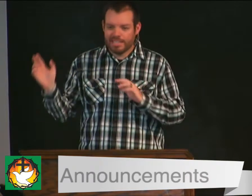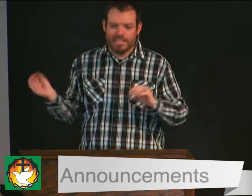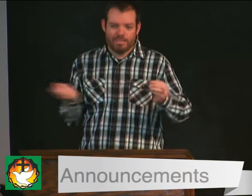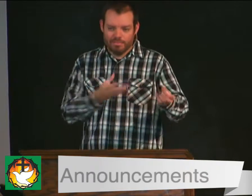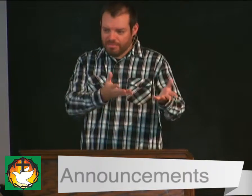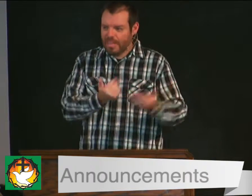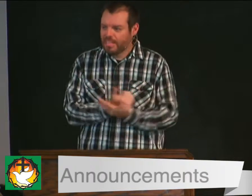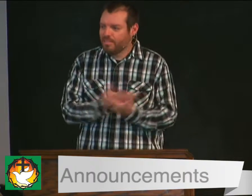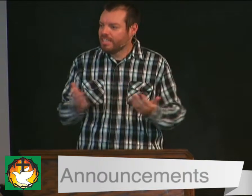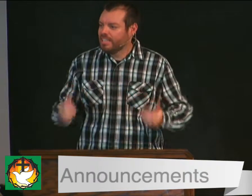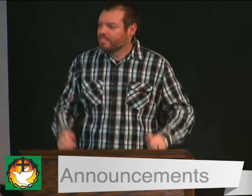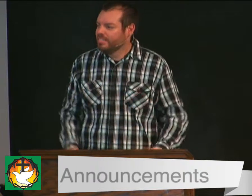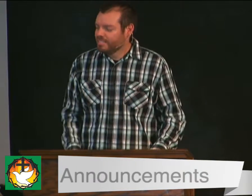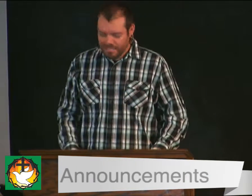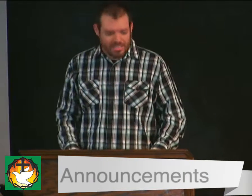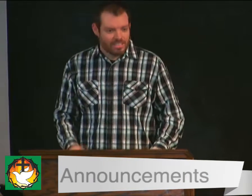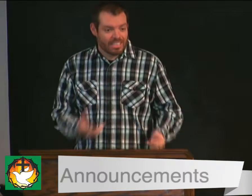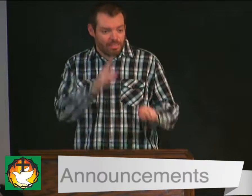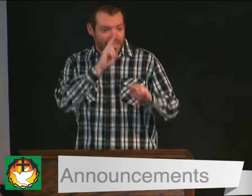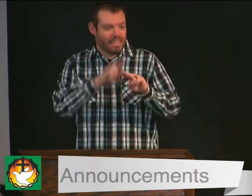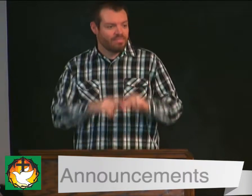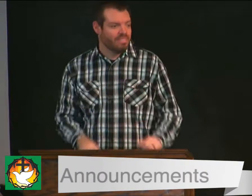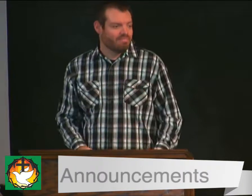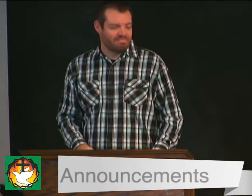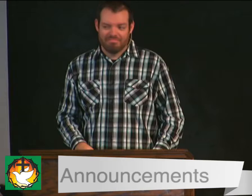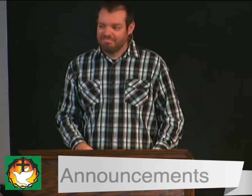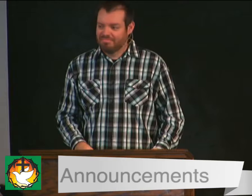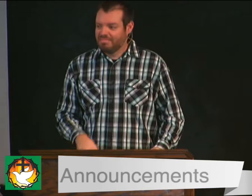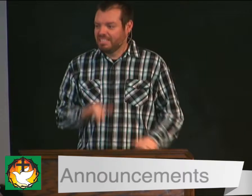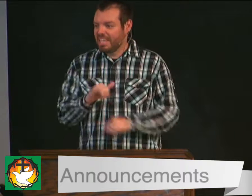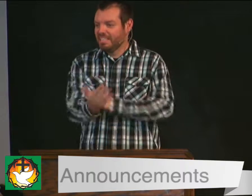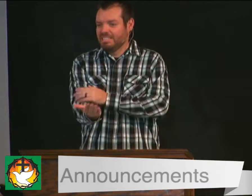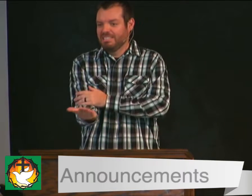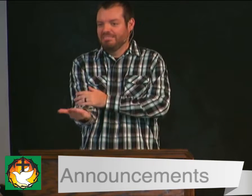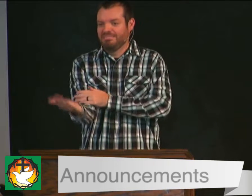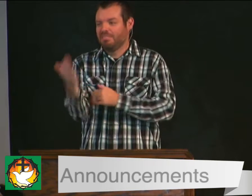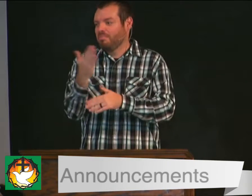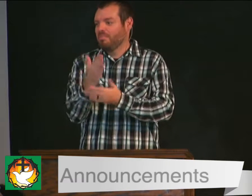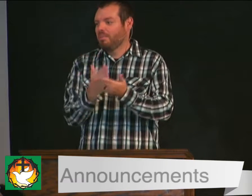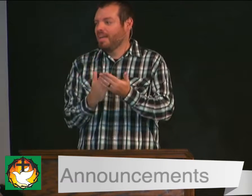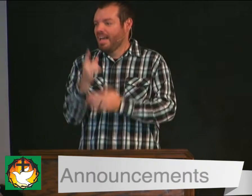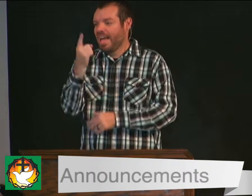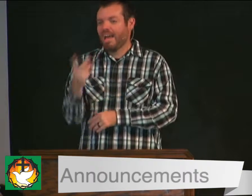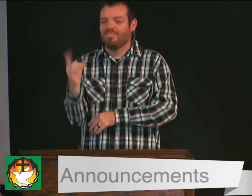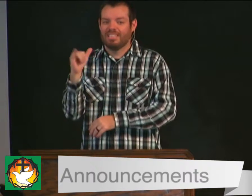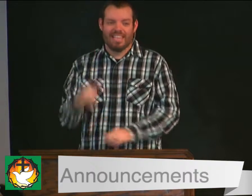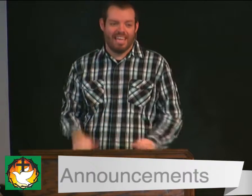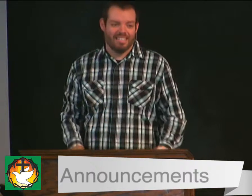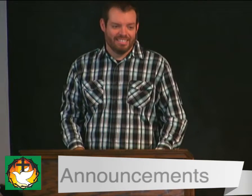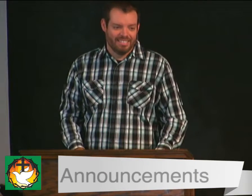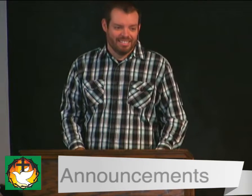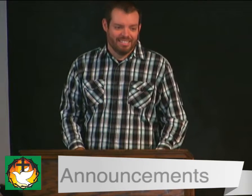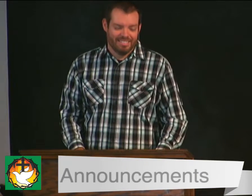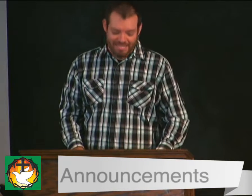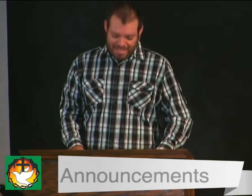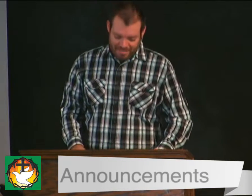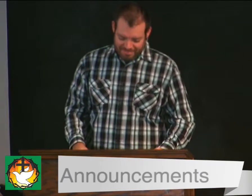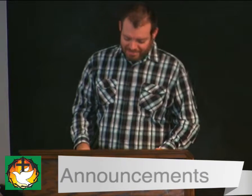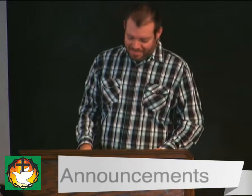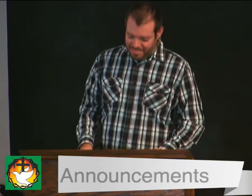guns ready, fight everything. It's going to be a lot of fun. We'll stay there for half of the day.